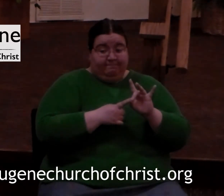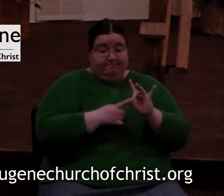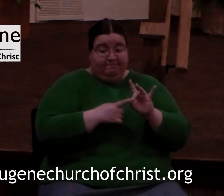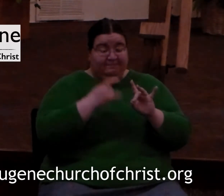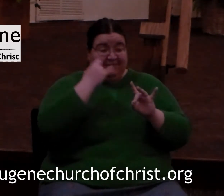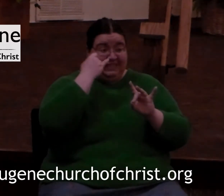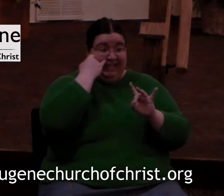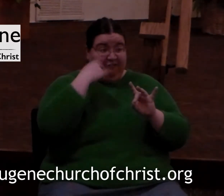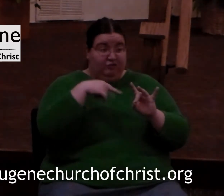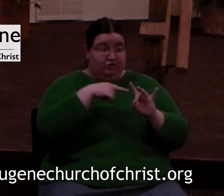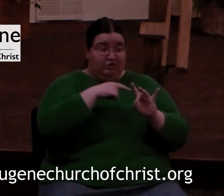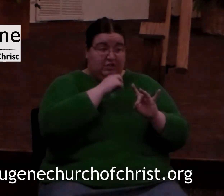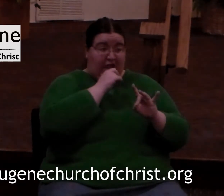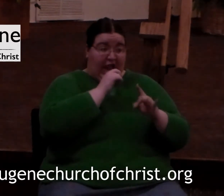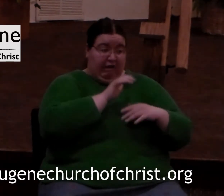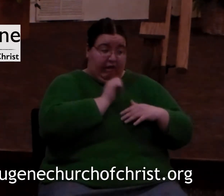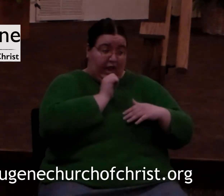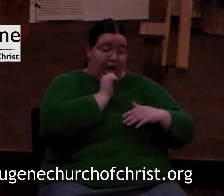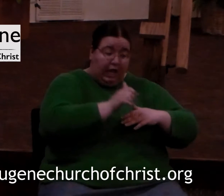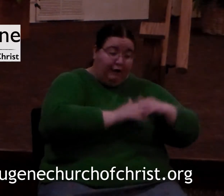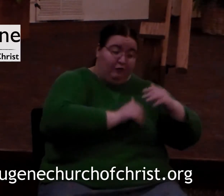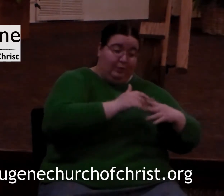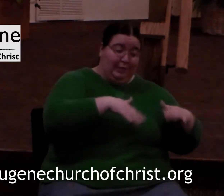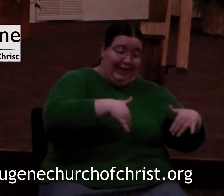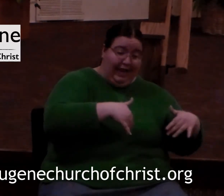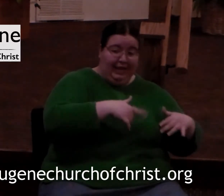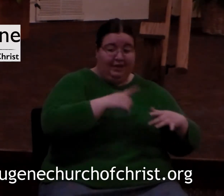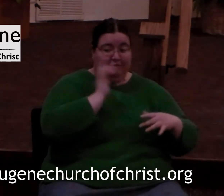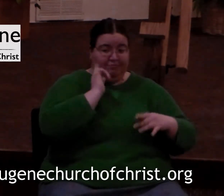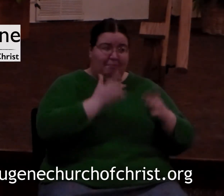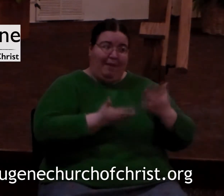here comes the moment. And again, not my list, but we'll talk about this for a minute.